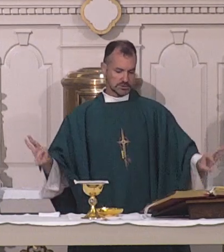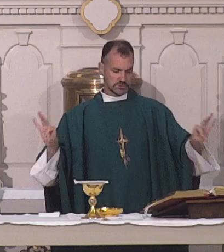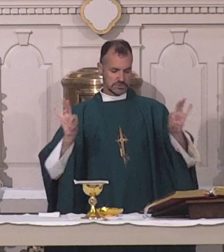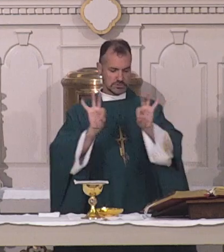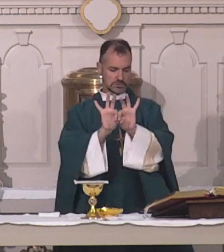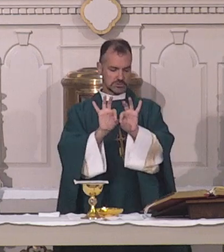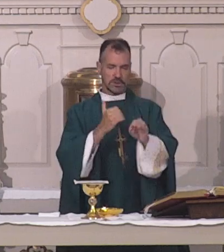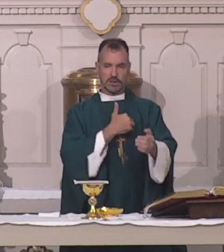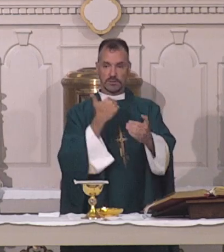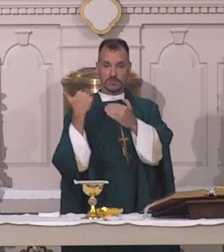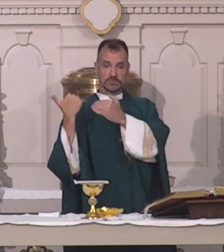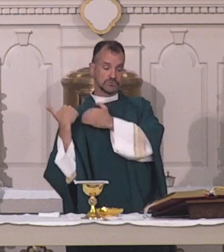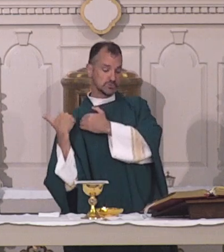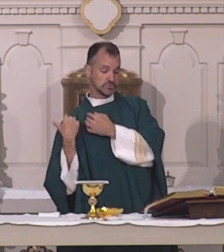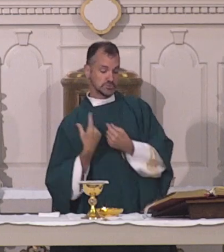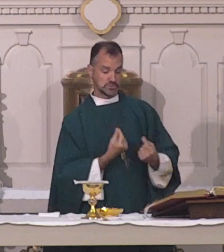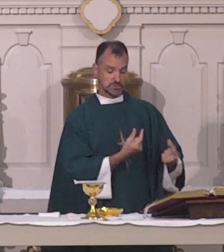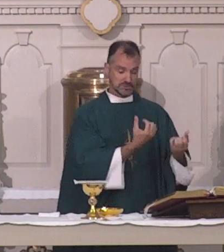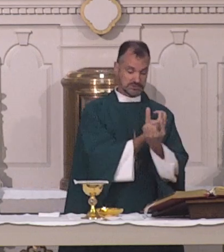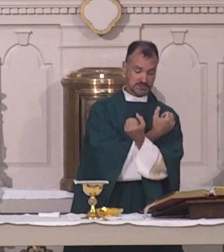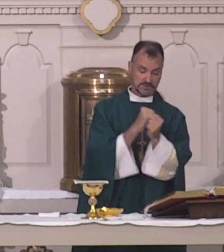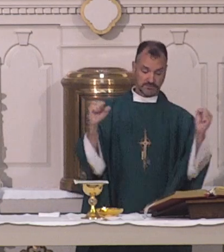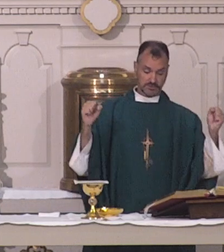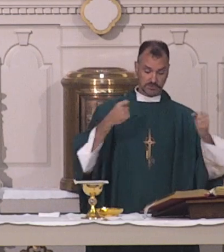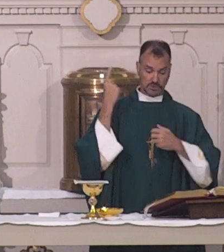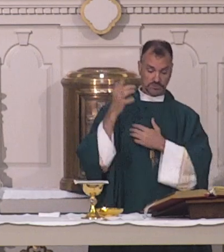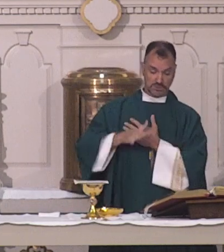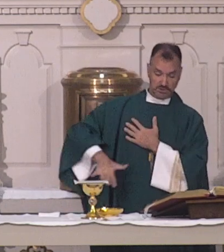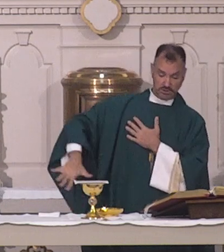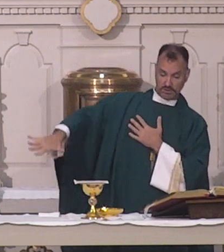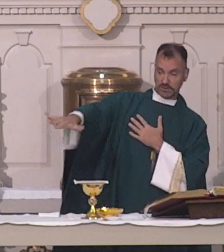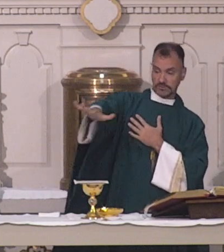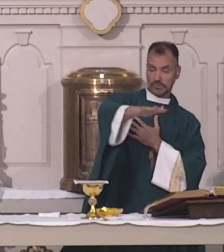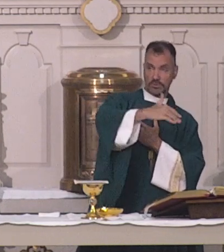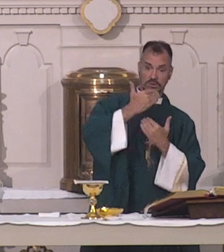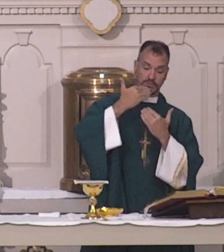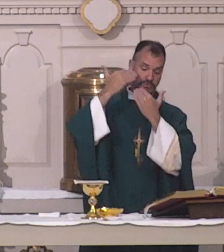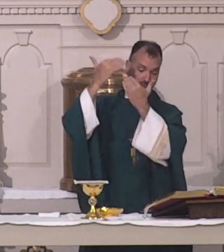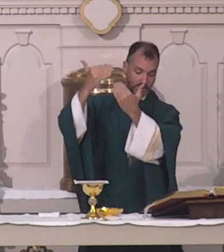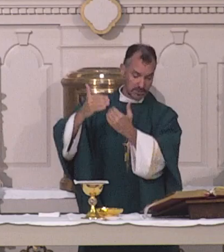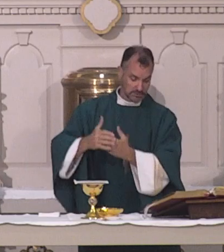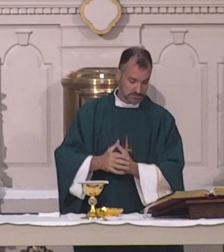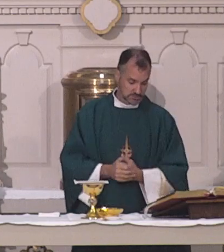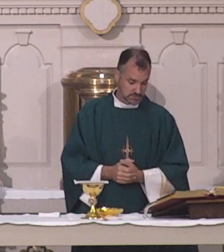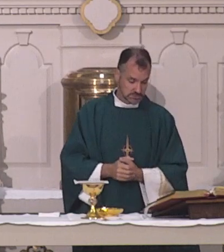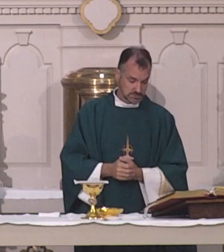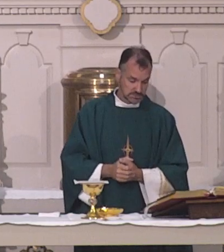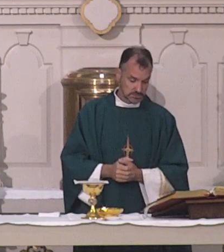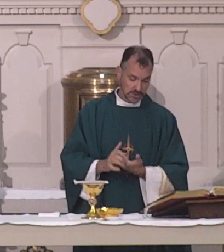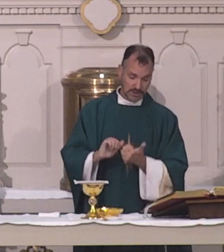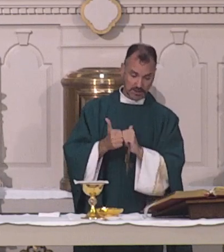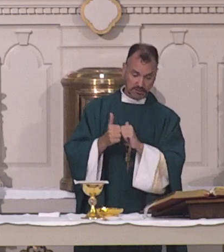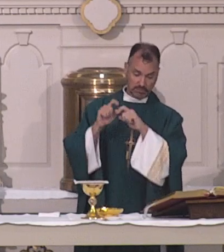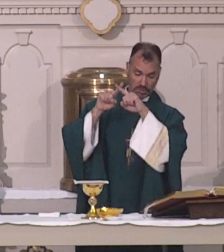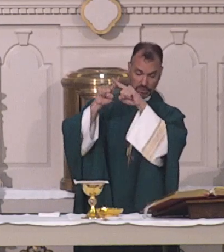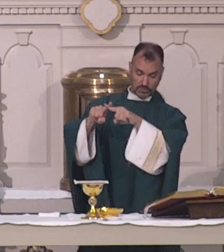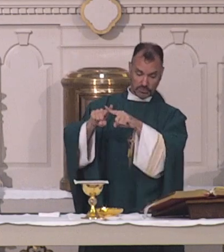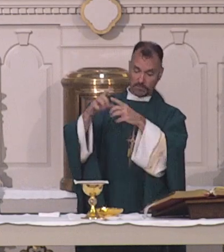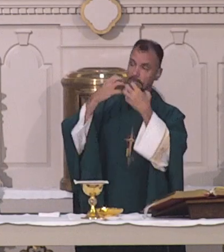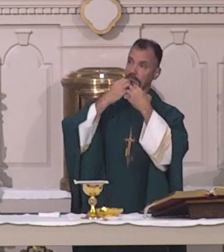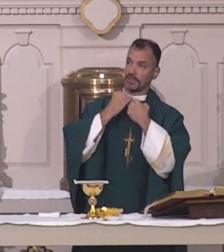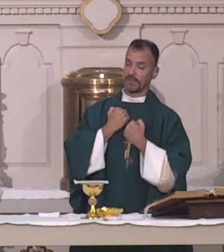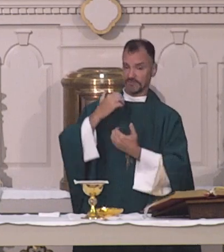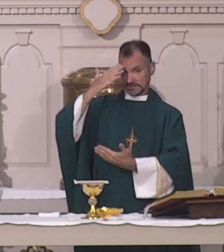It is truly right and just, our duty and our salvation, always and everywhere, to give you thanks,